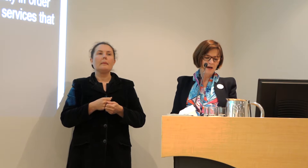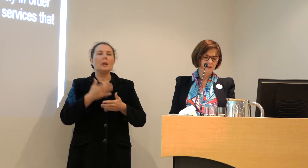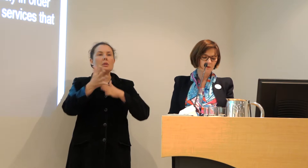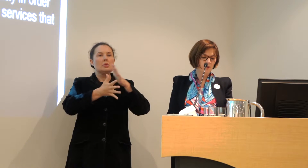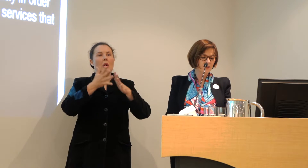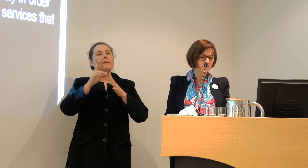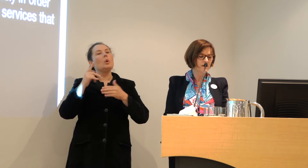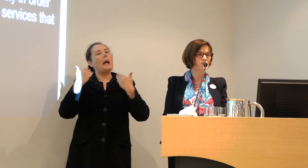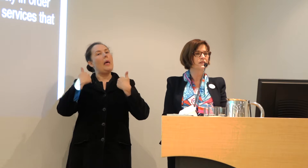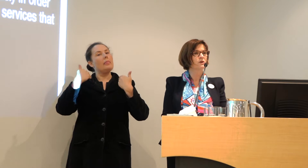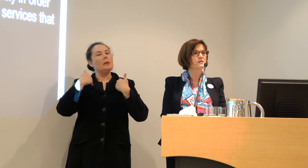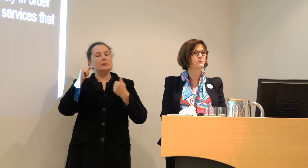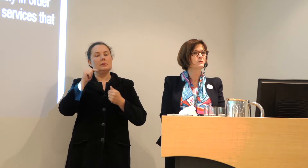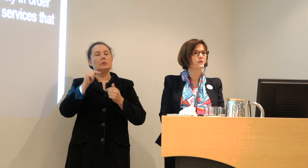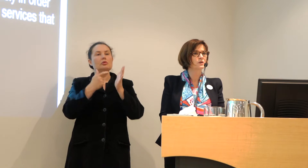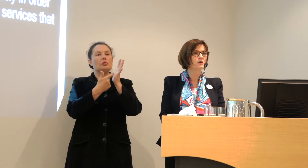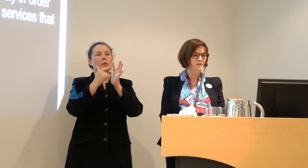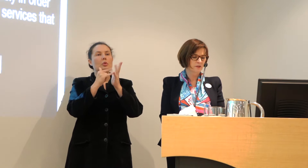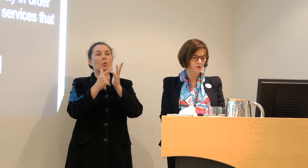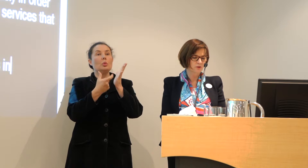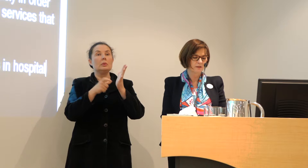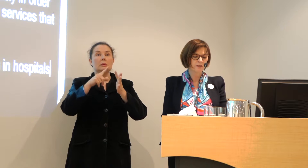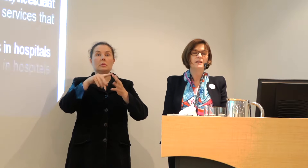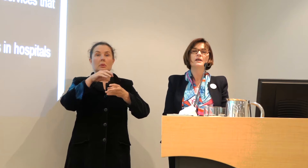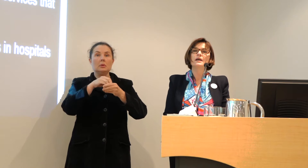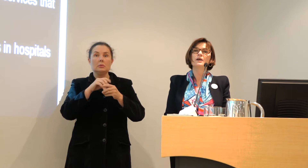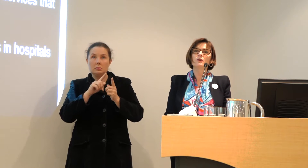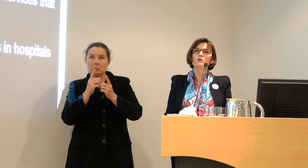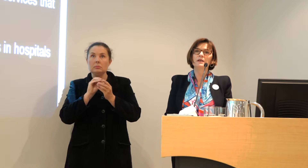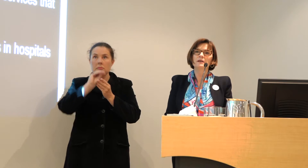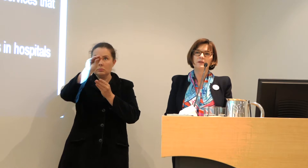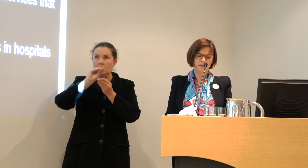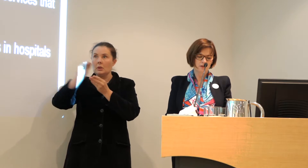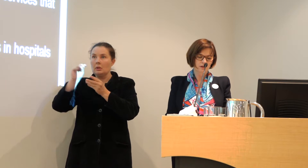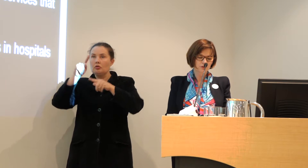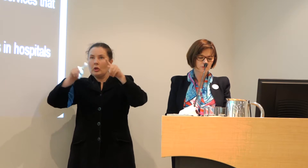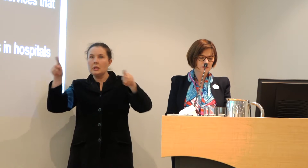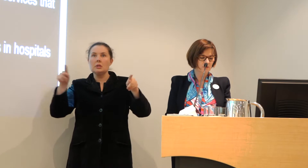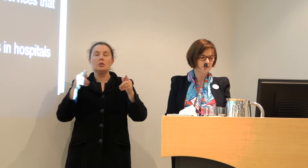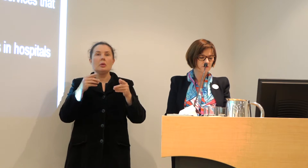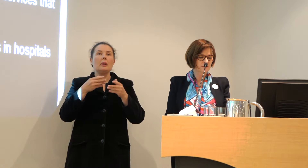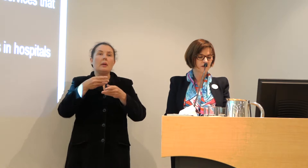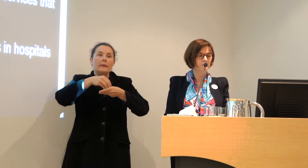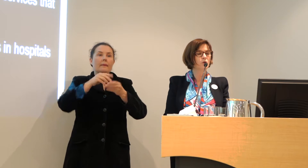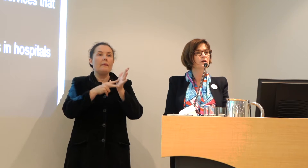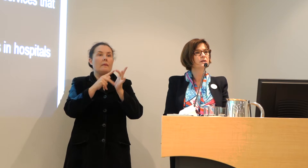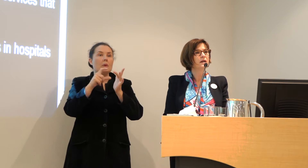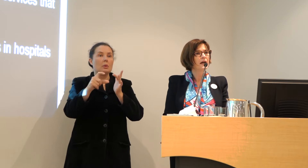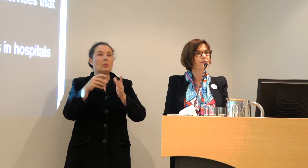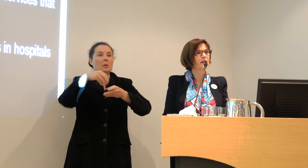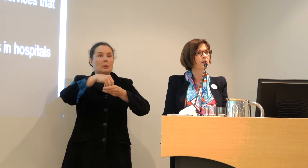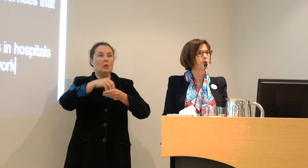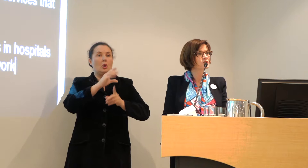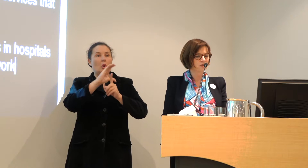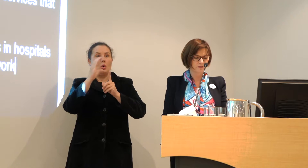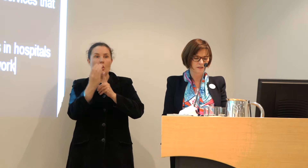is part of a range of measures in hospitals across Victoria, including the Cultural Responsiveness Framework